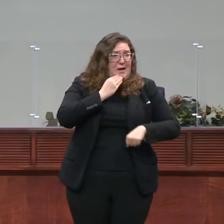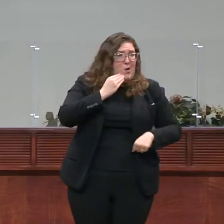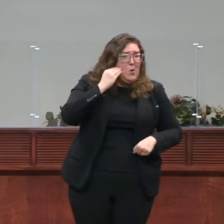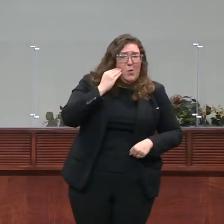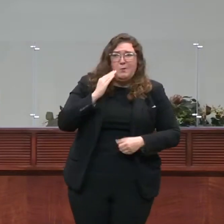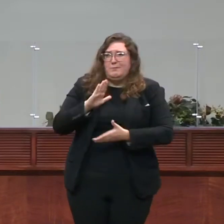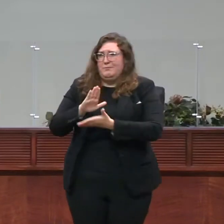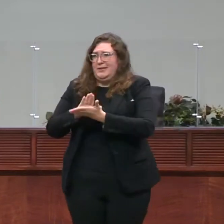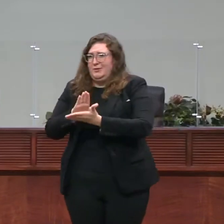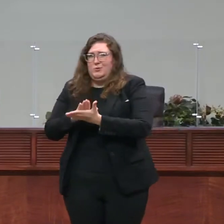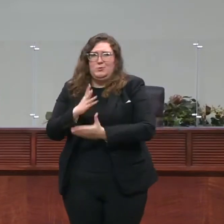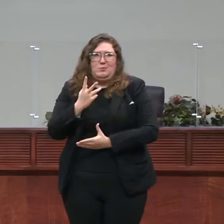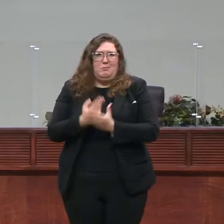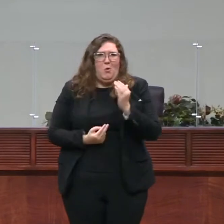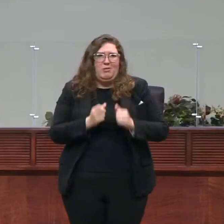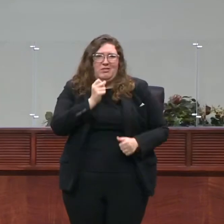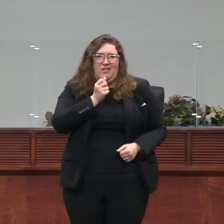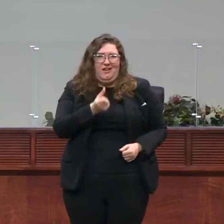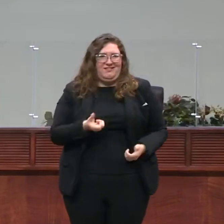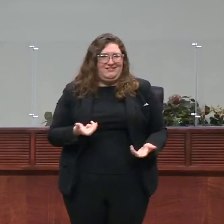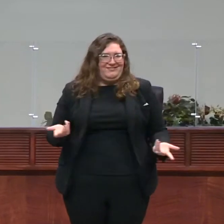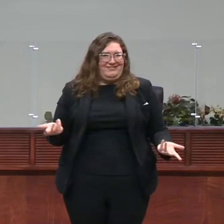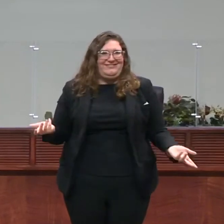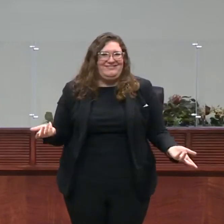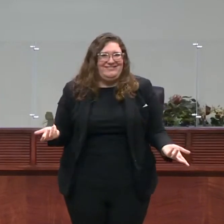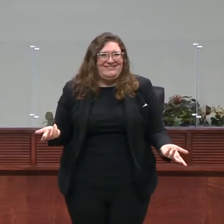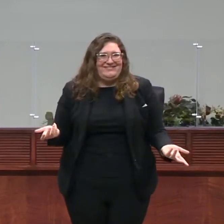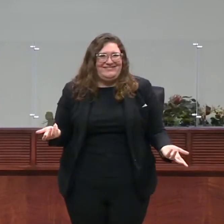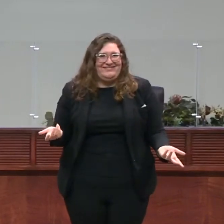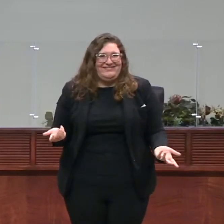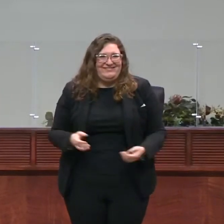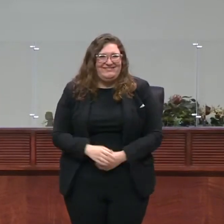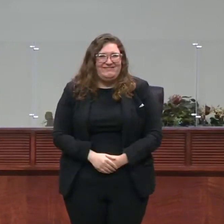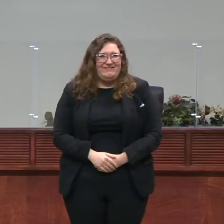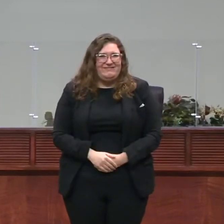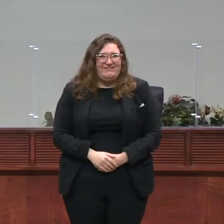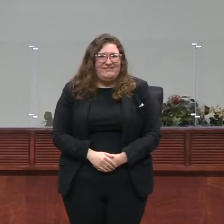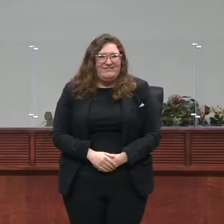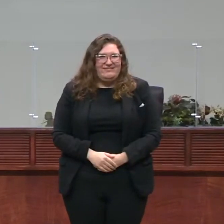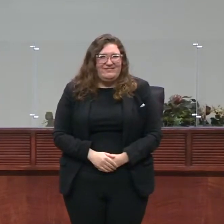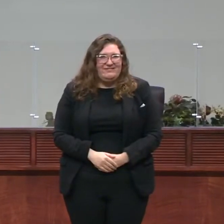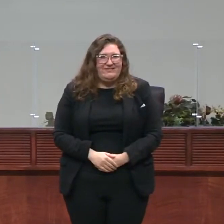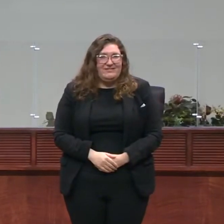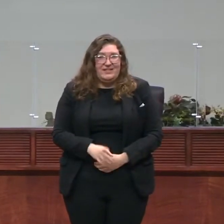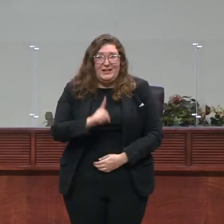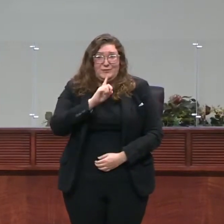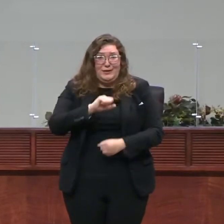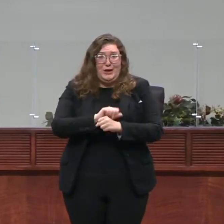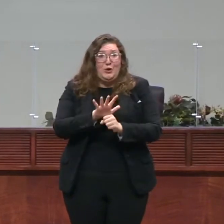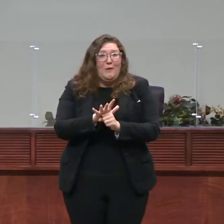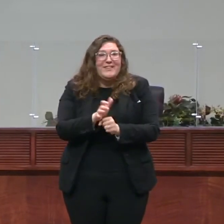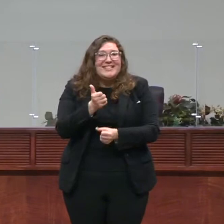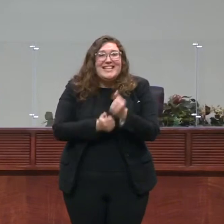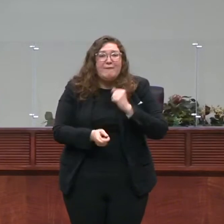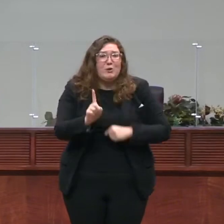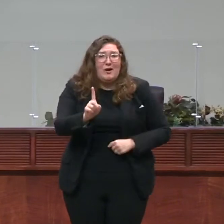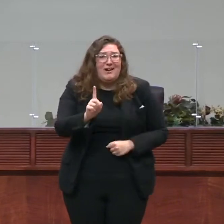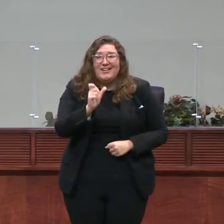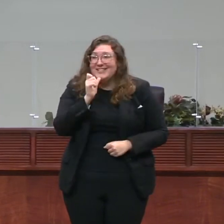It's very difficult not to get it at this point if you don't take the steps. Because again, it's everywhere, but it's not limited to the